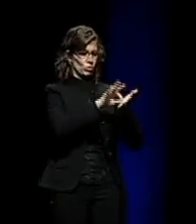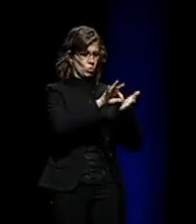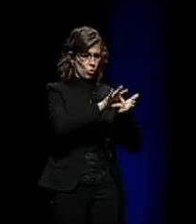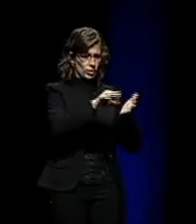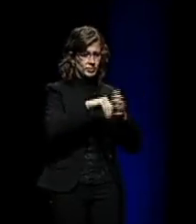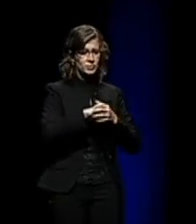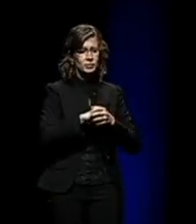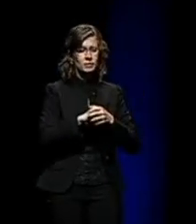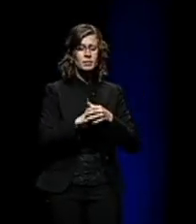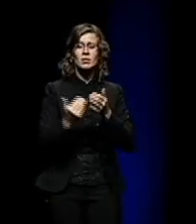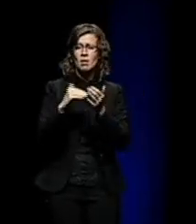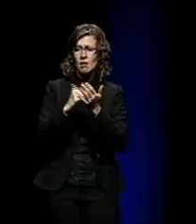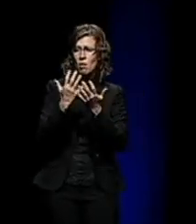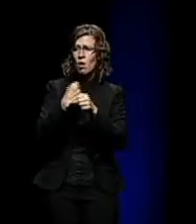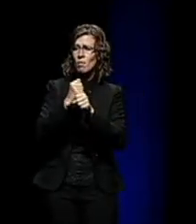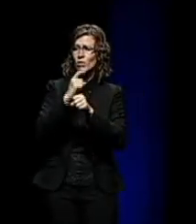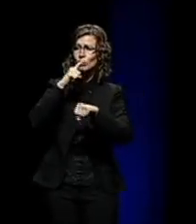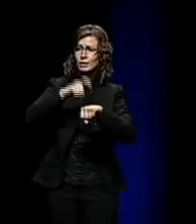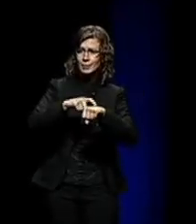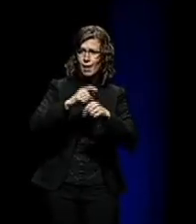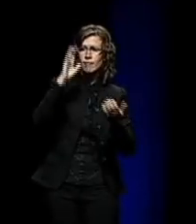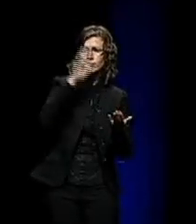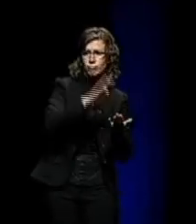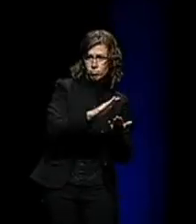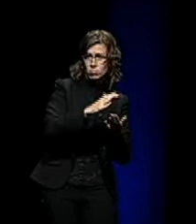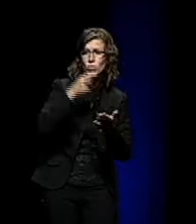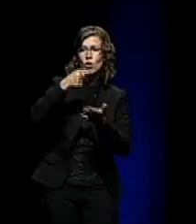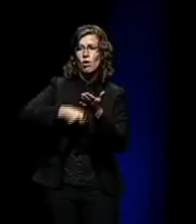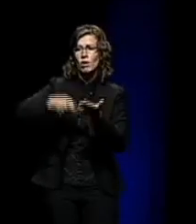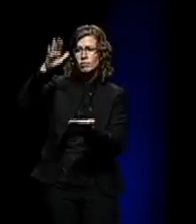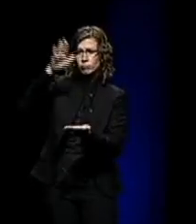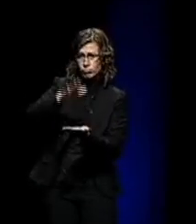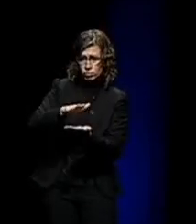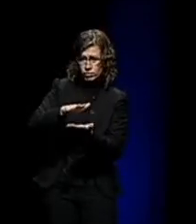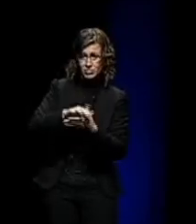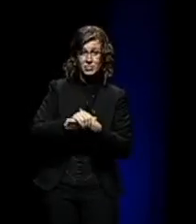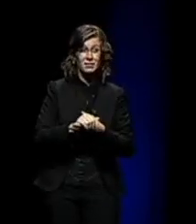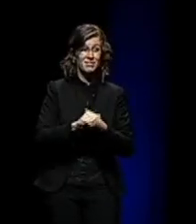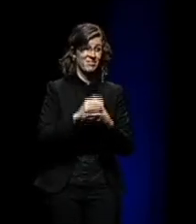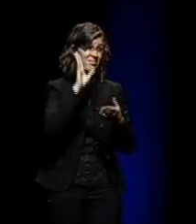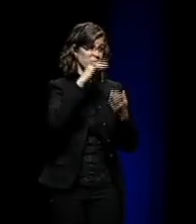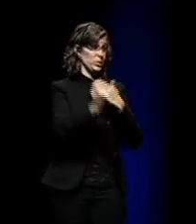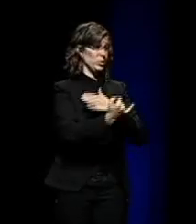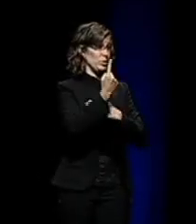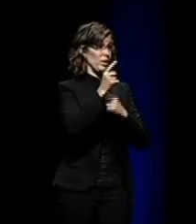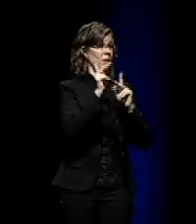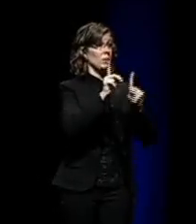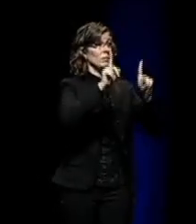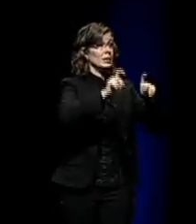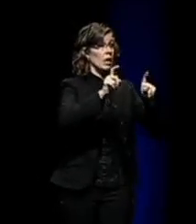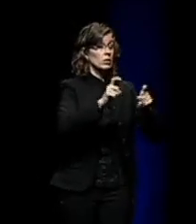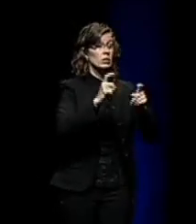less. Increase the opportunity to take the test. People are waiting to sit the exam now. Can we get them in faster? How can we do that?